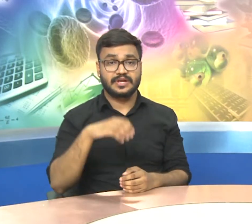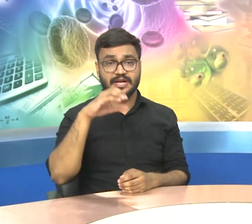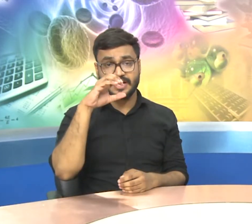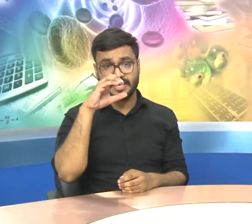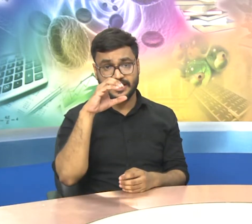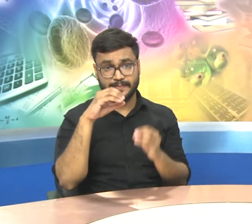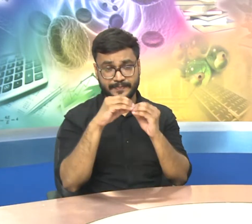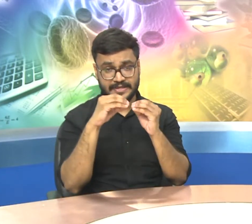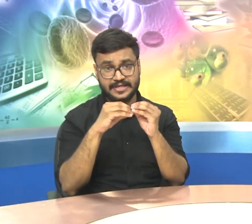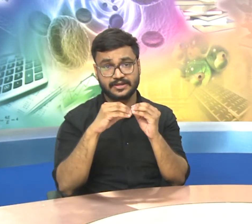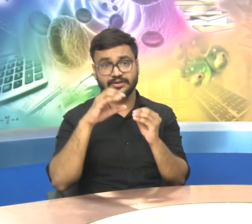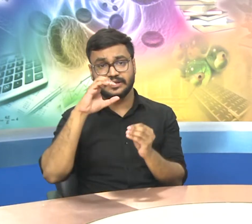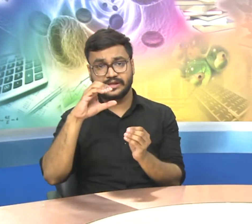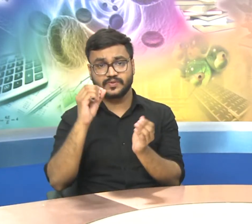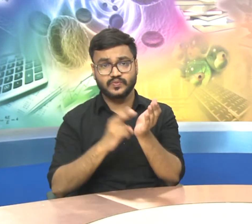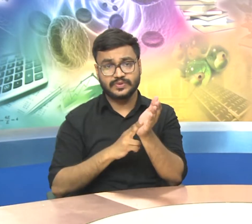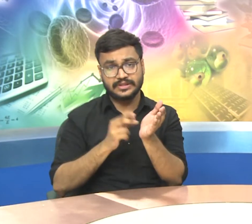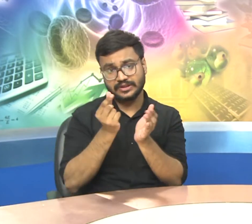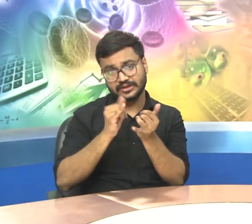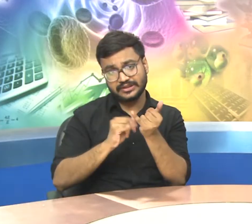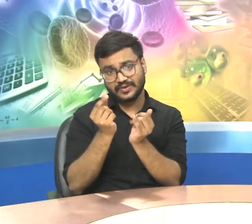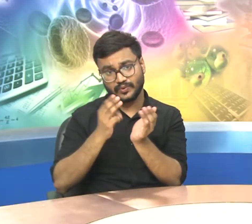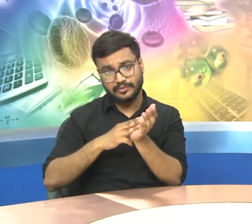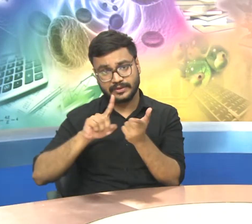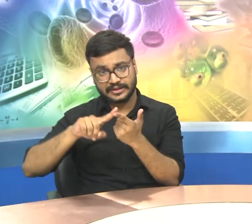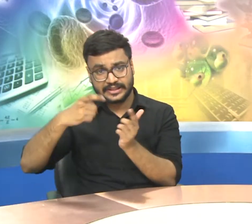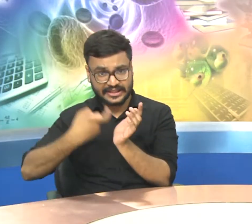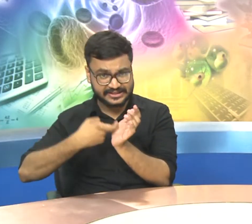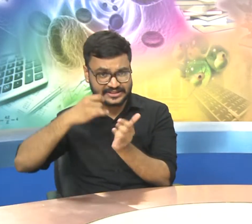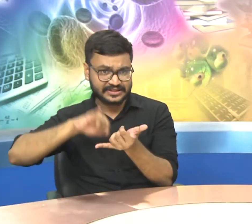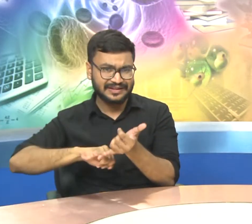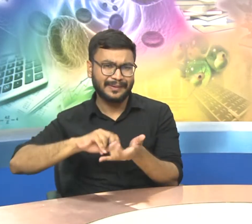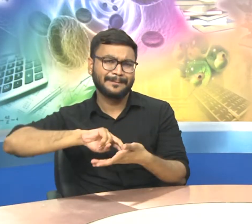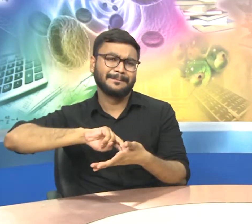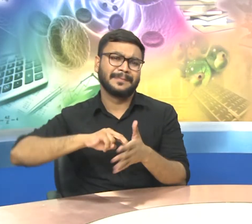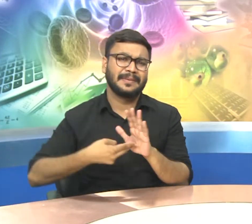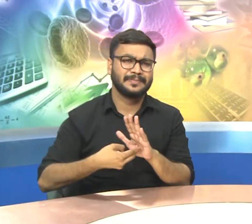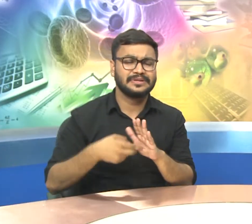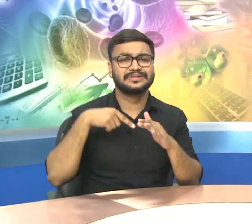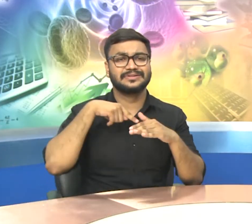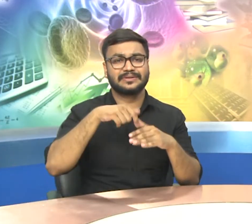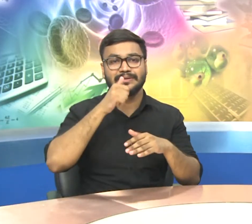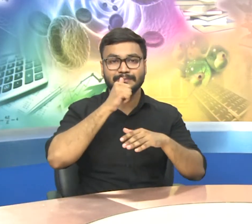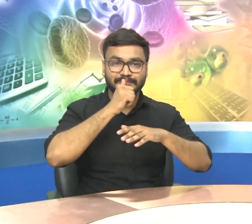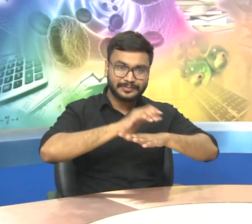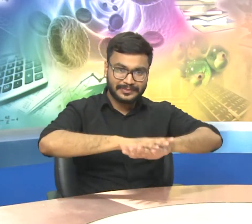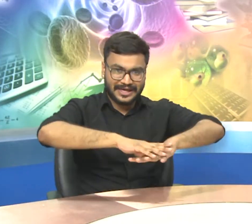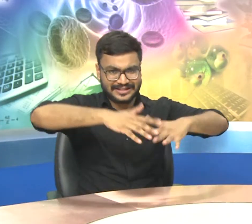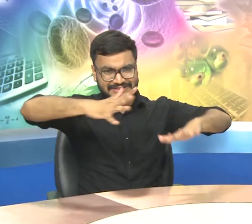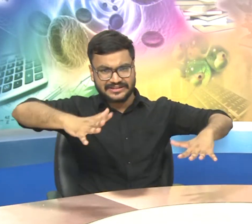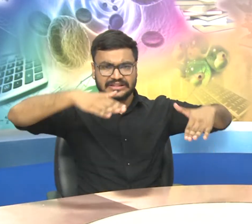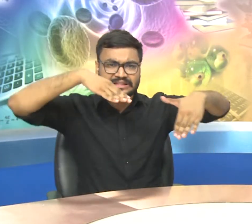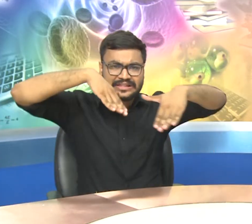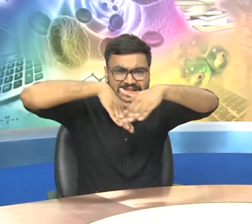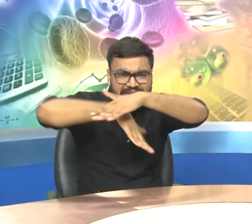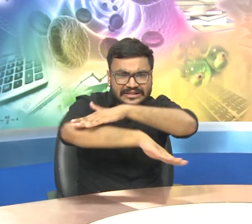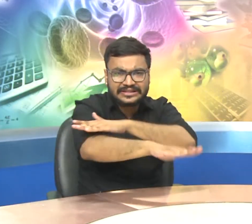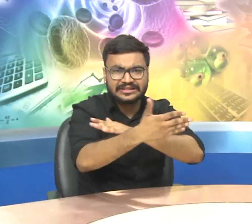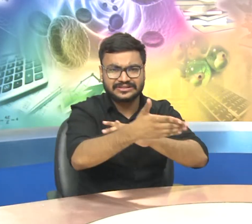And second, the consumers, which includes zooplankton,